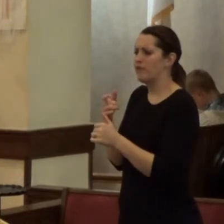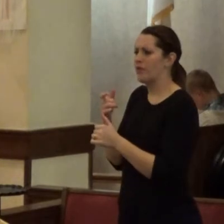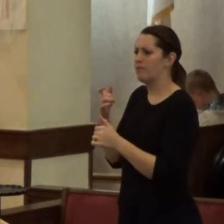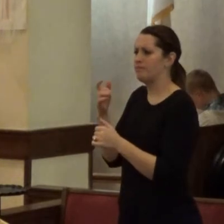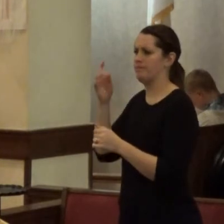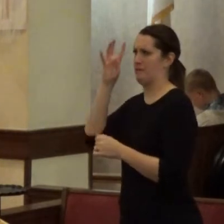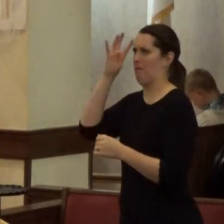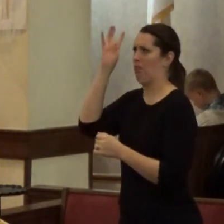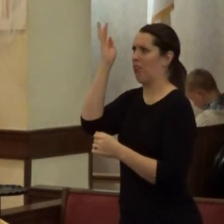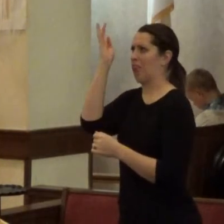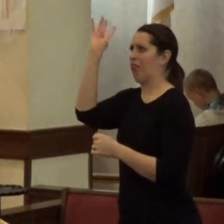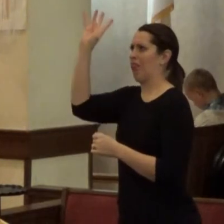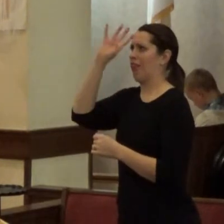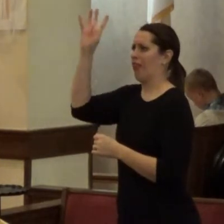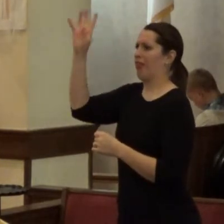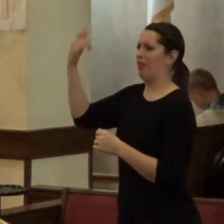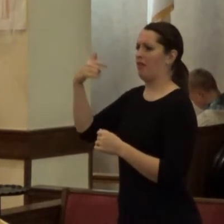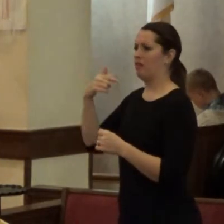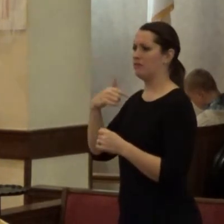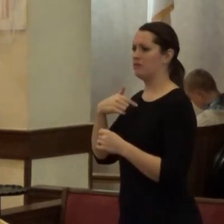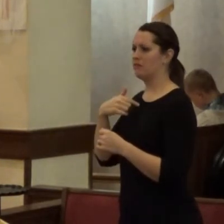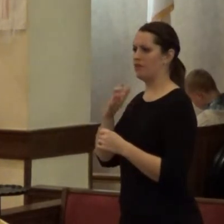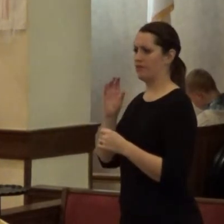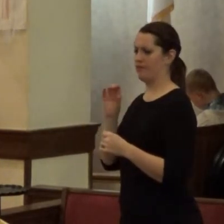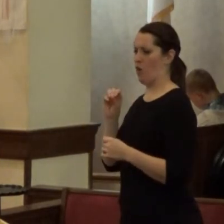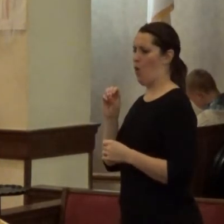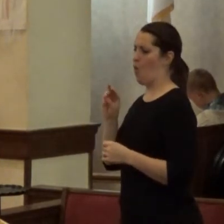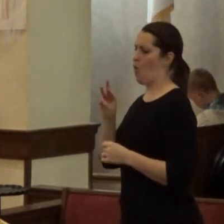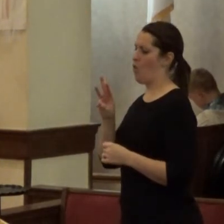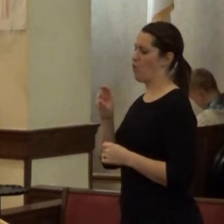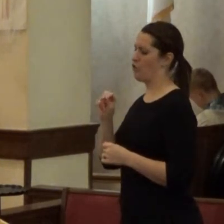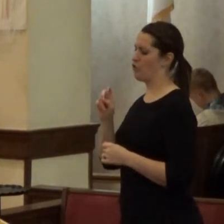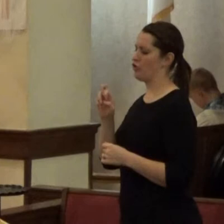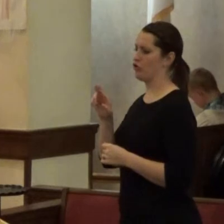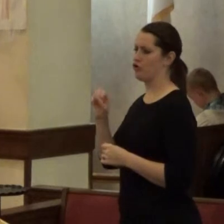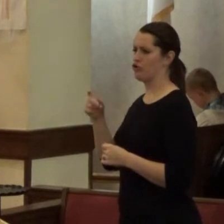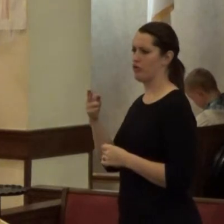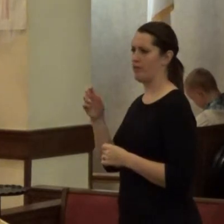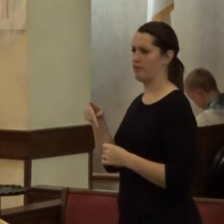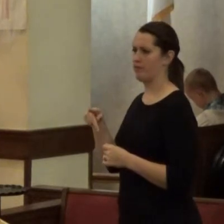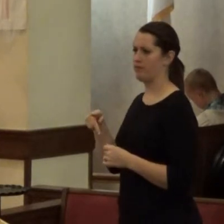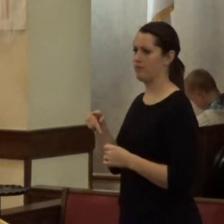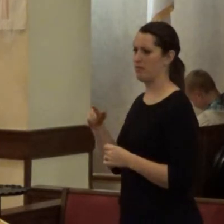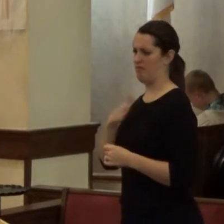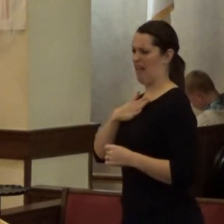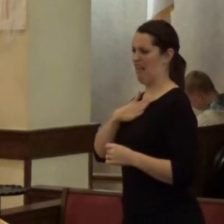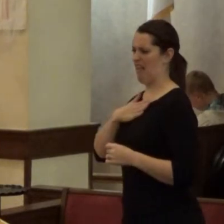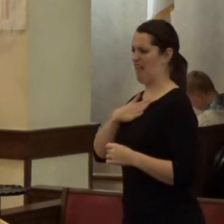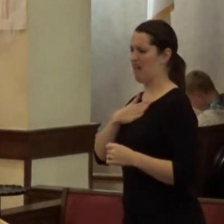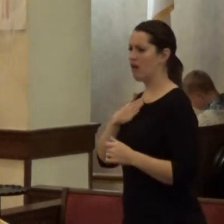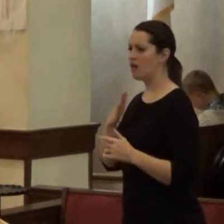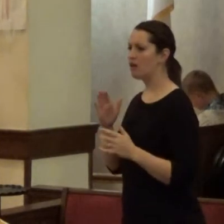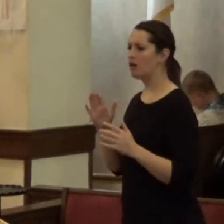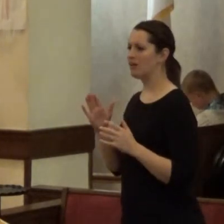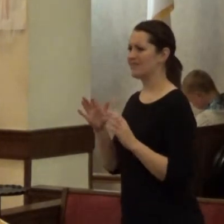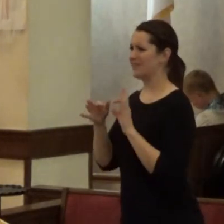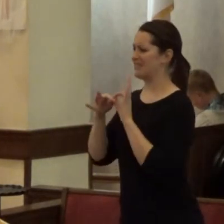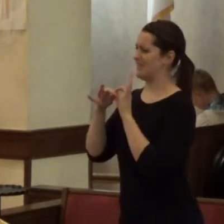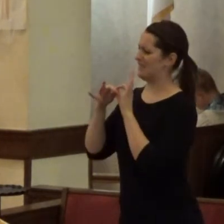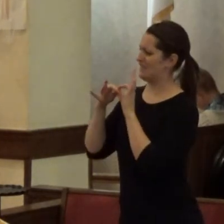ownership in the world, or the delusion of ownership in the vineyard. There seems to be a